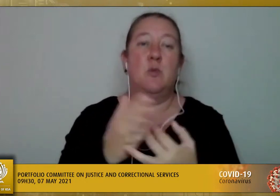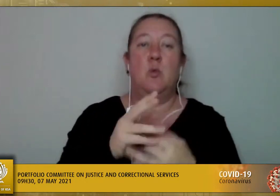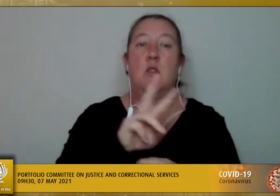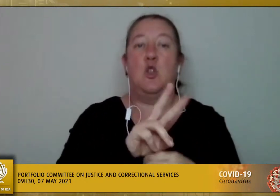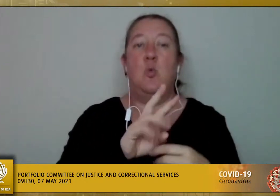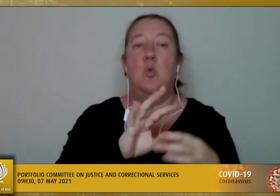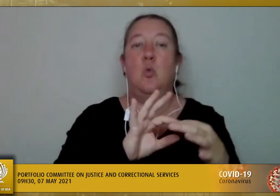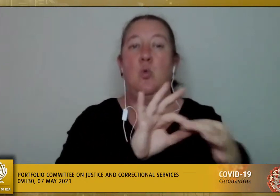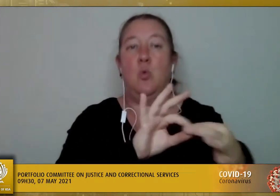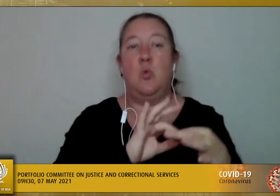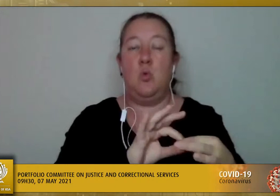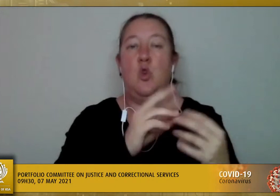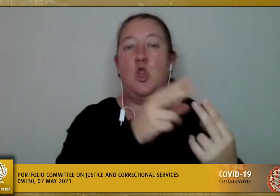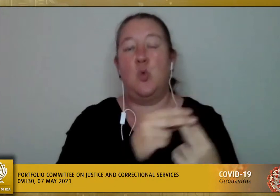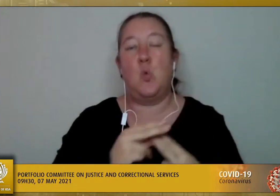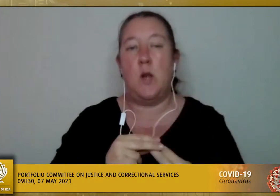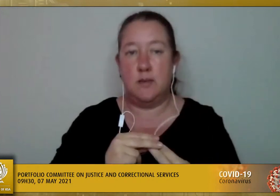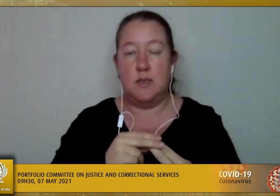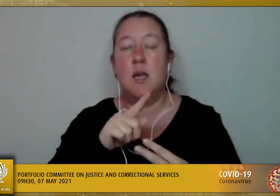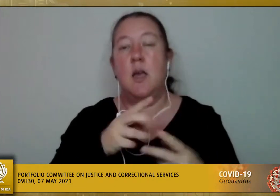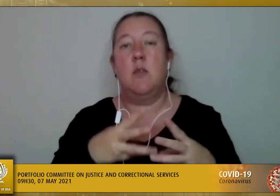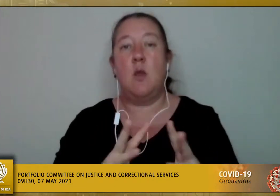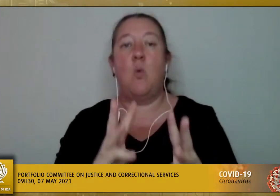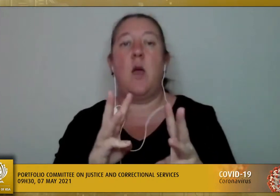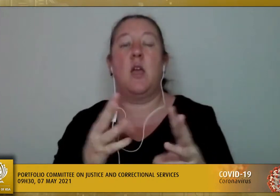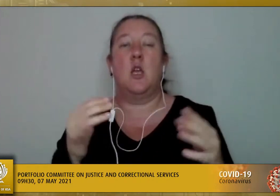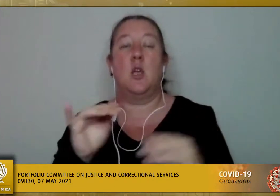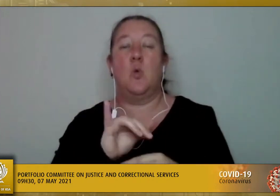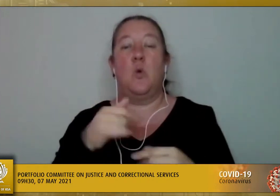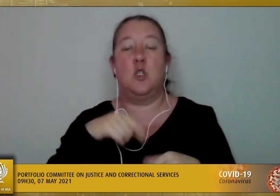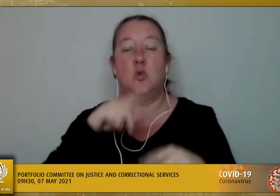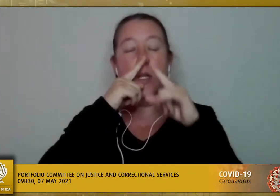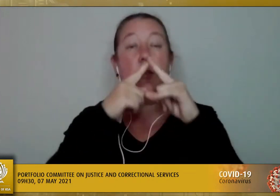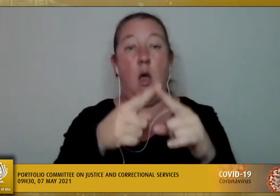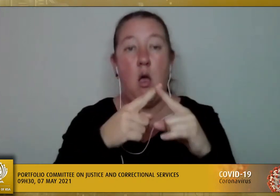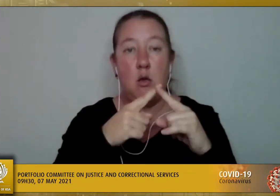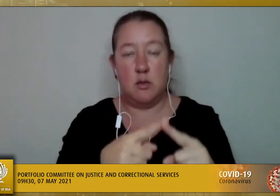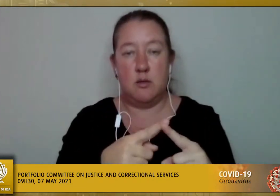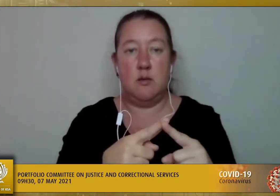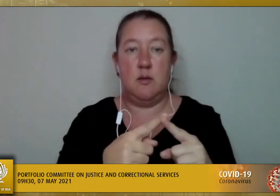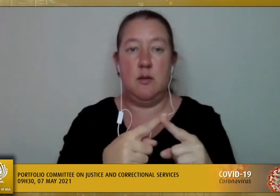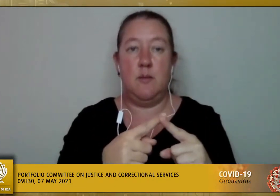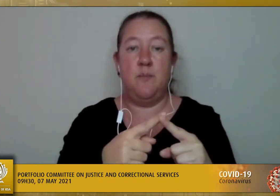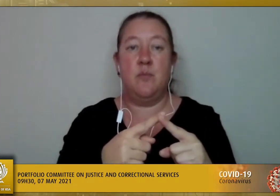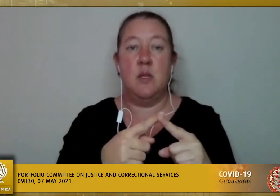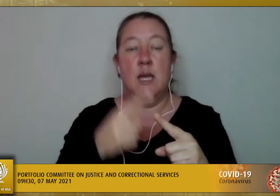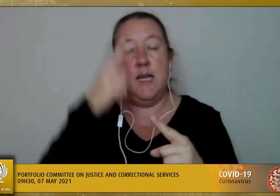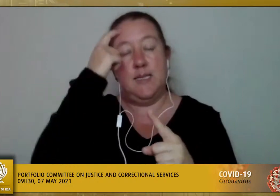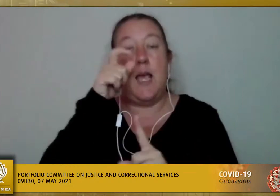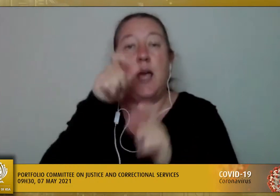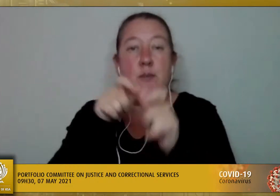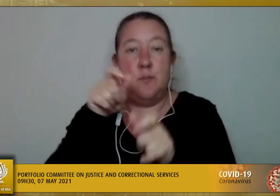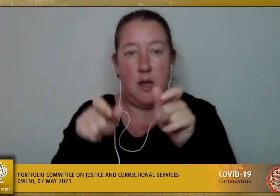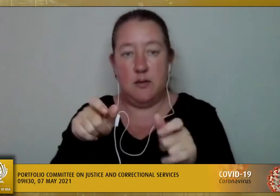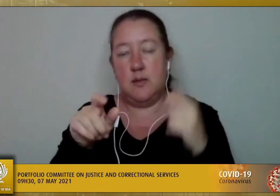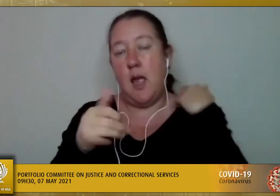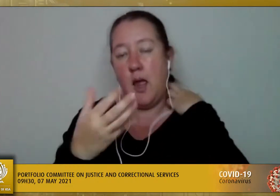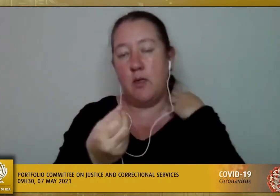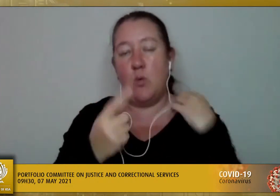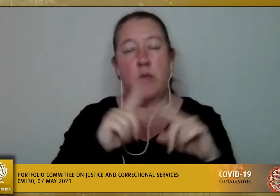units and the way in which we are targeting um uh Suspects either